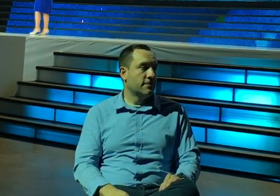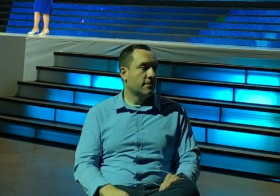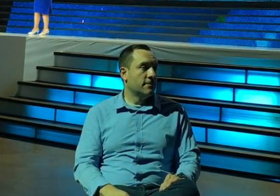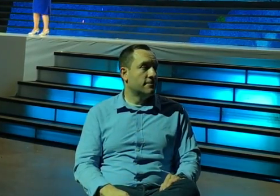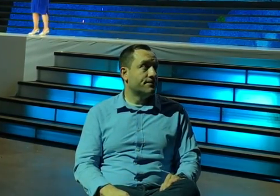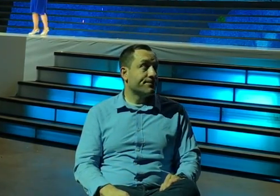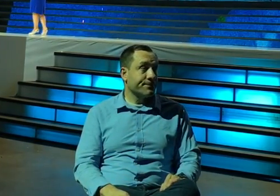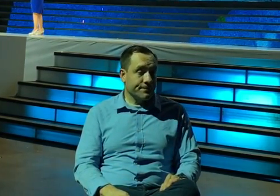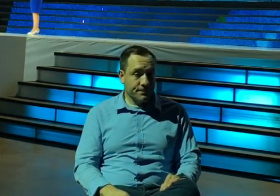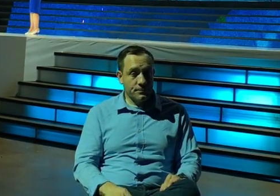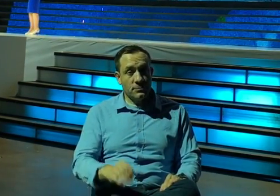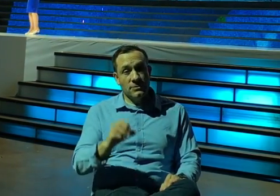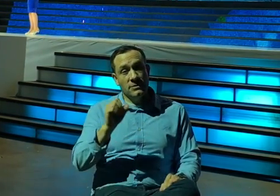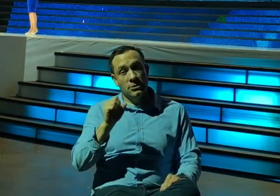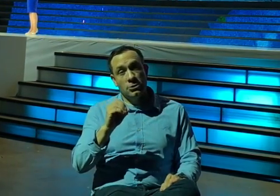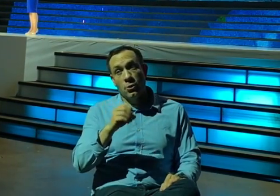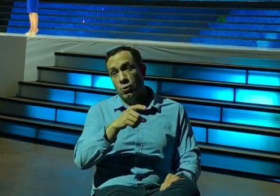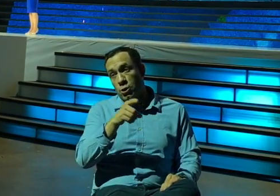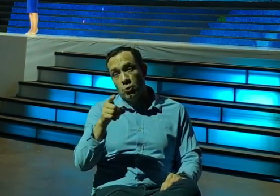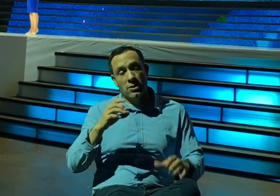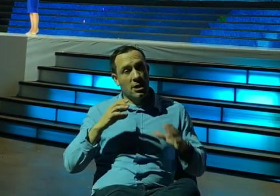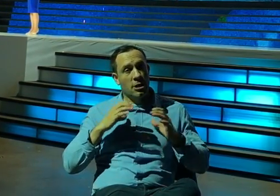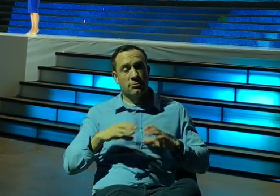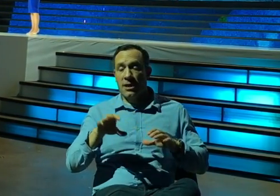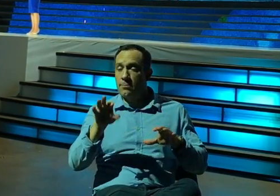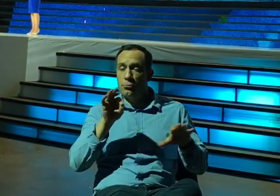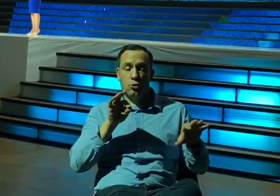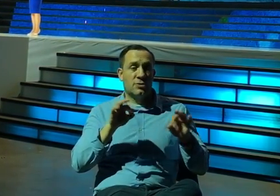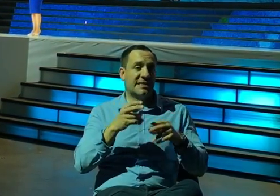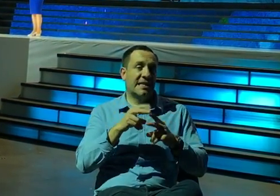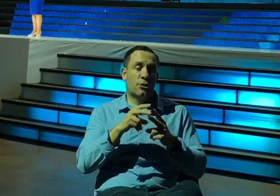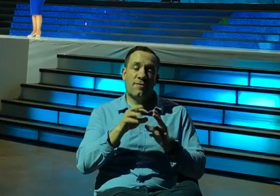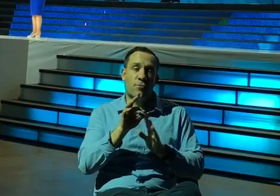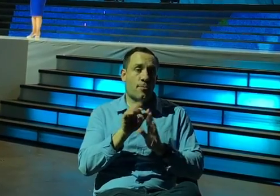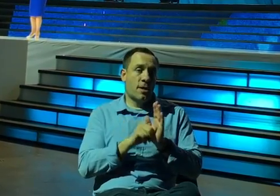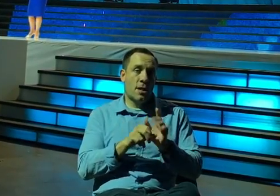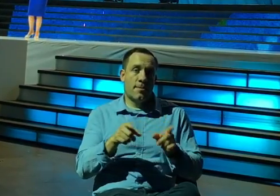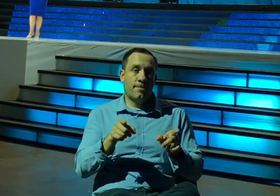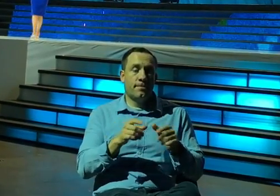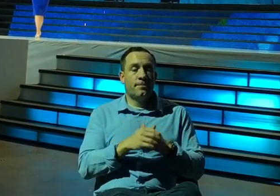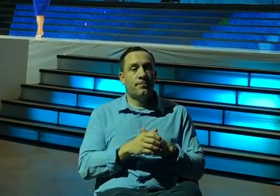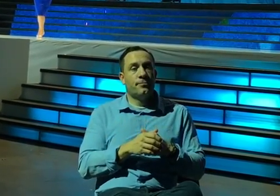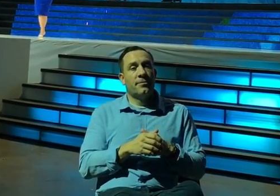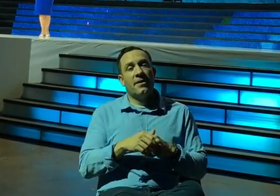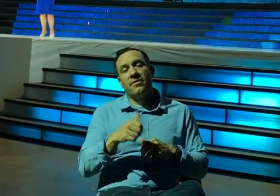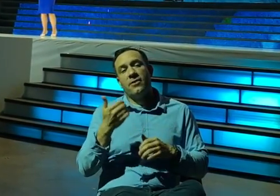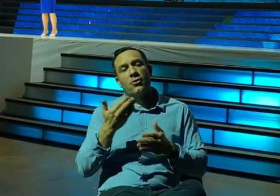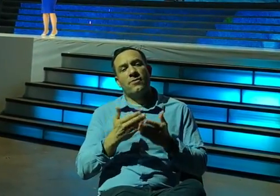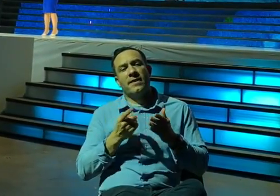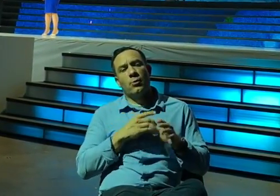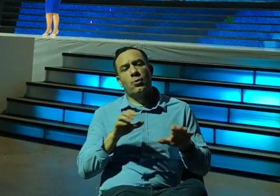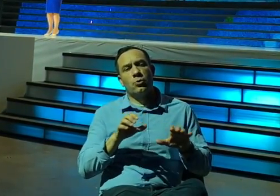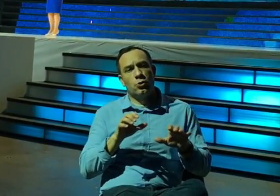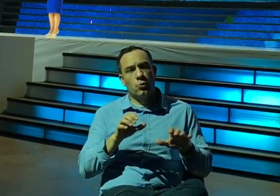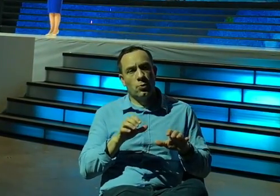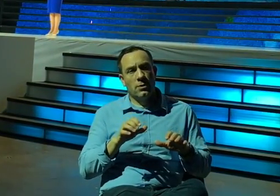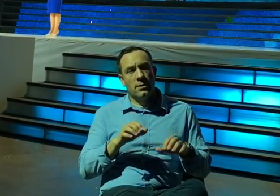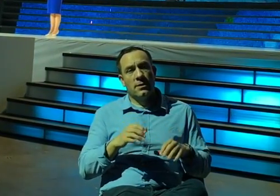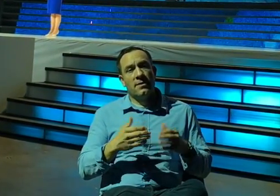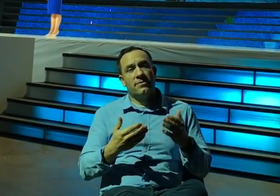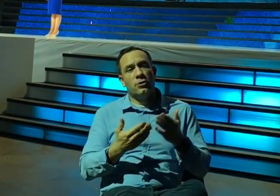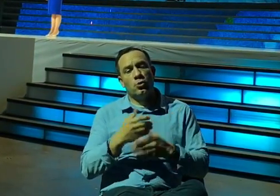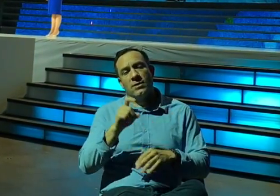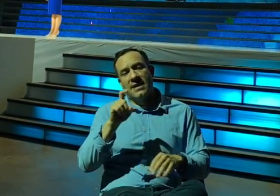So, you and your customers can choose either formula. And the other thing that we're going to be doing is the new X Factor Plus